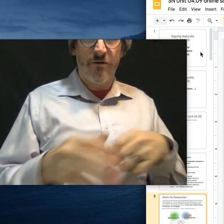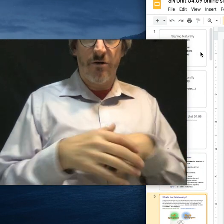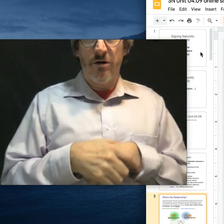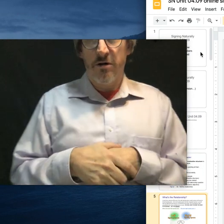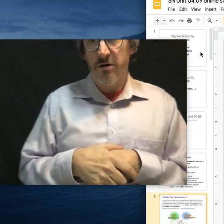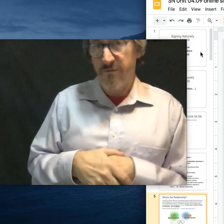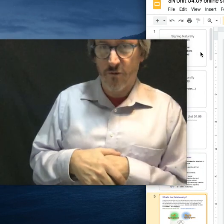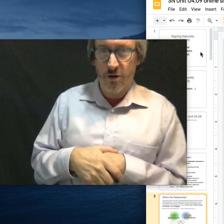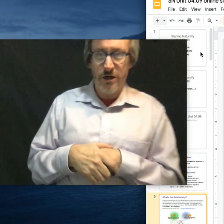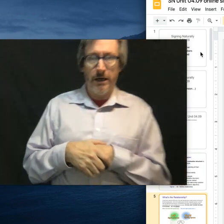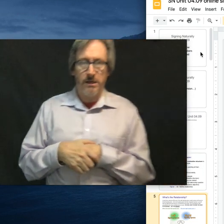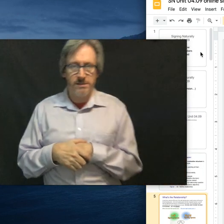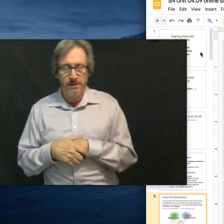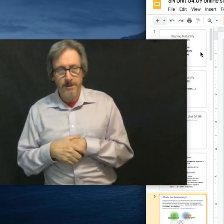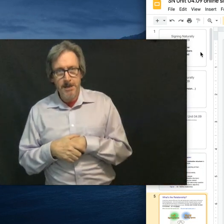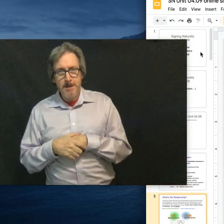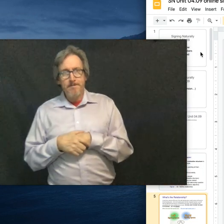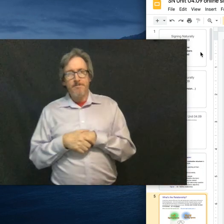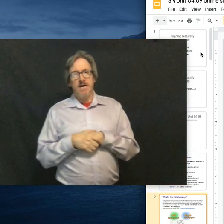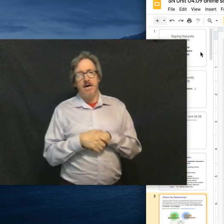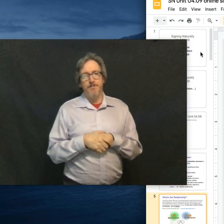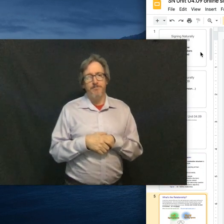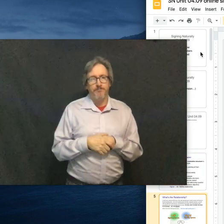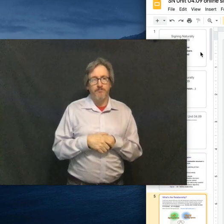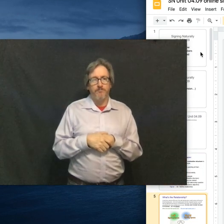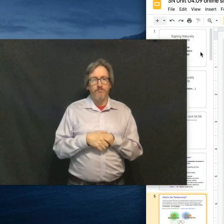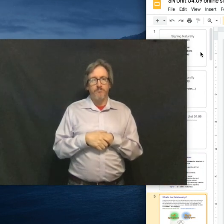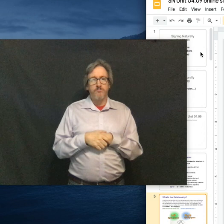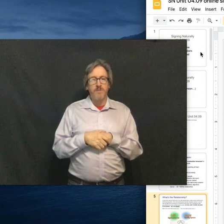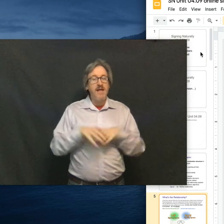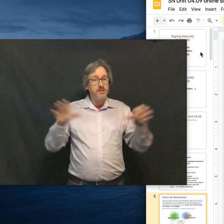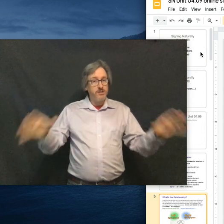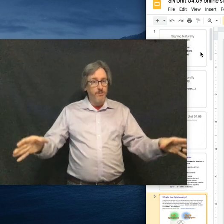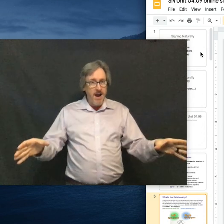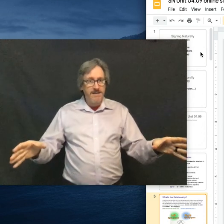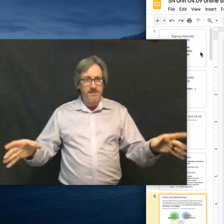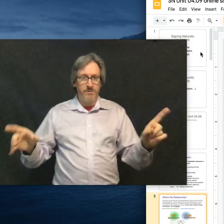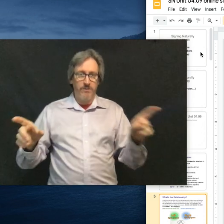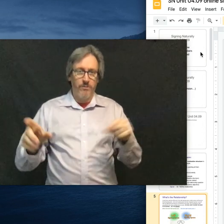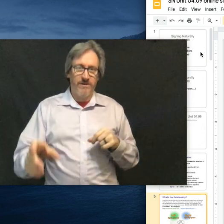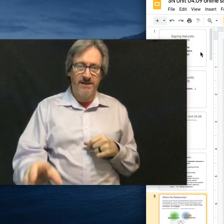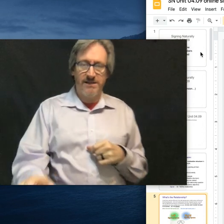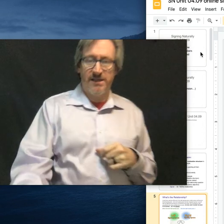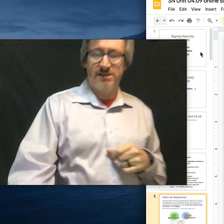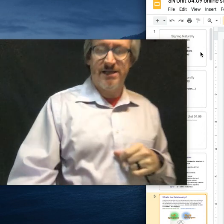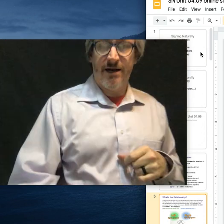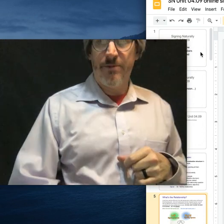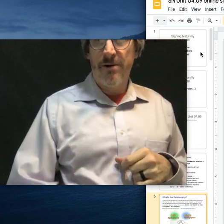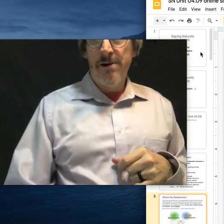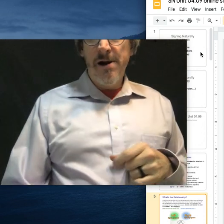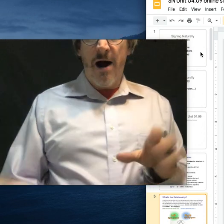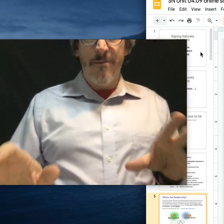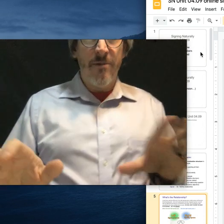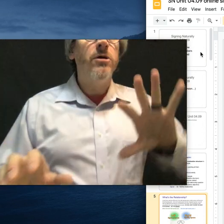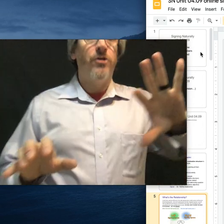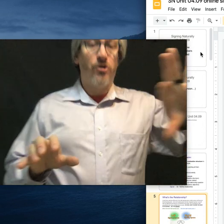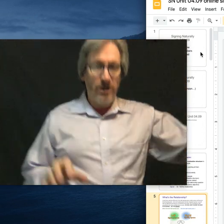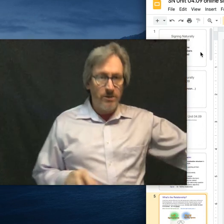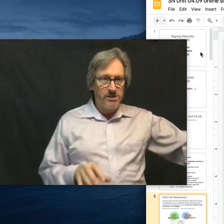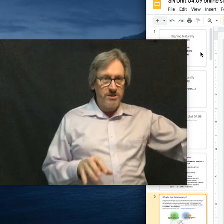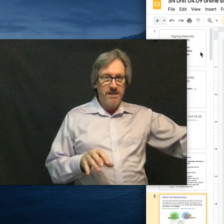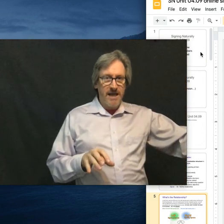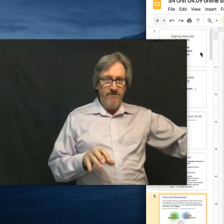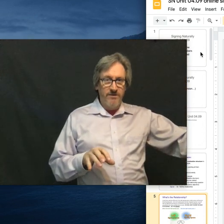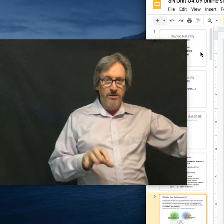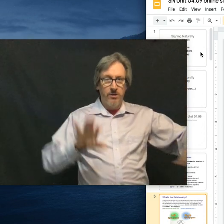done it for years. And to practice with, we've got these things set up. The green